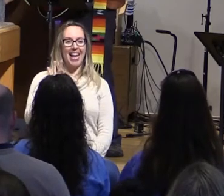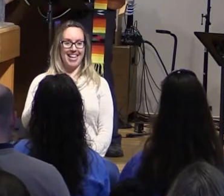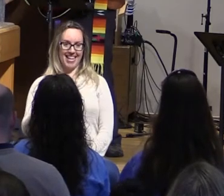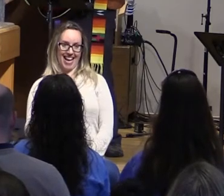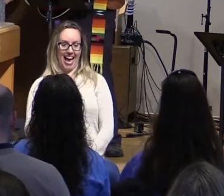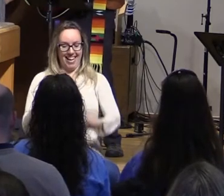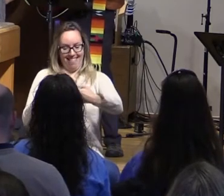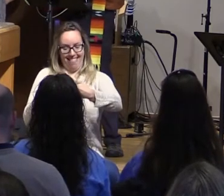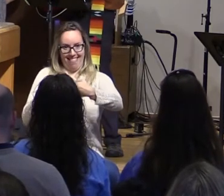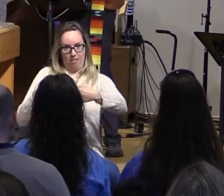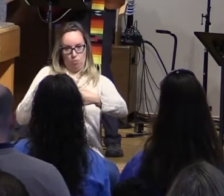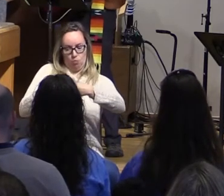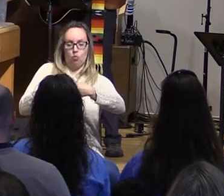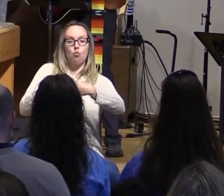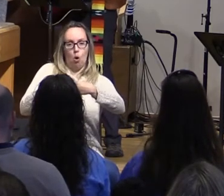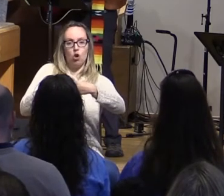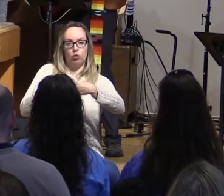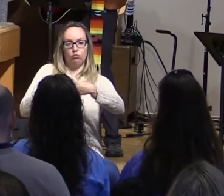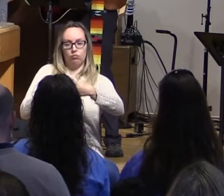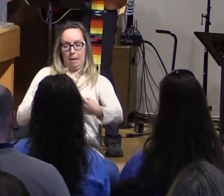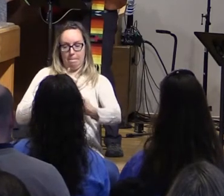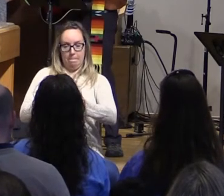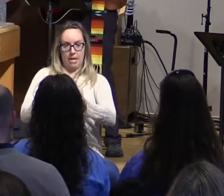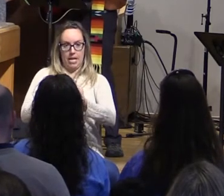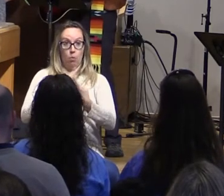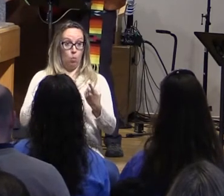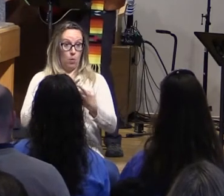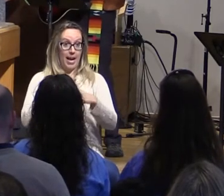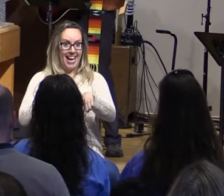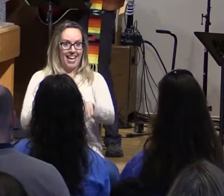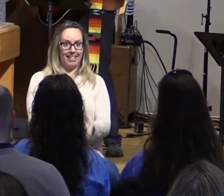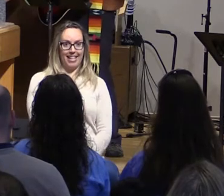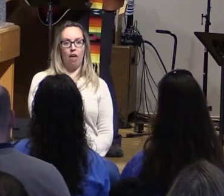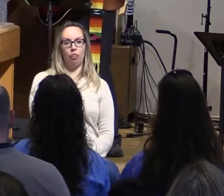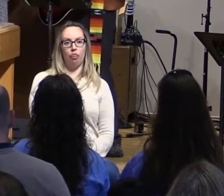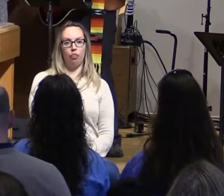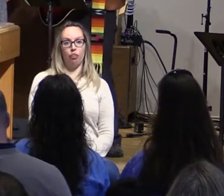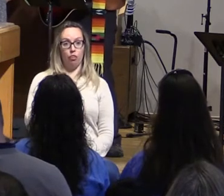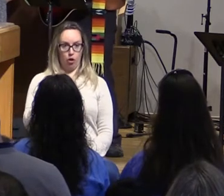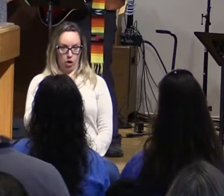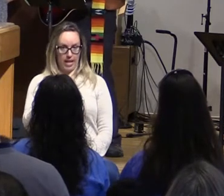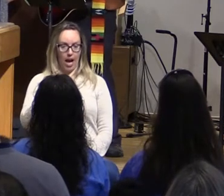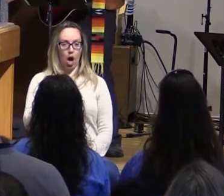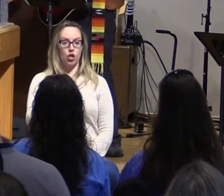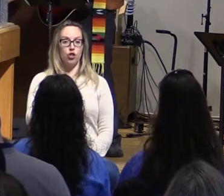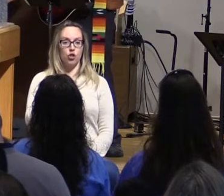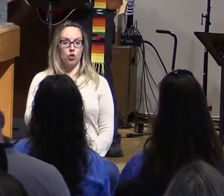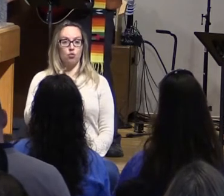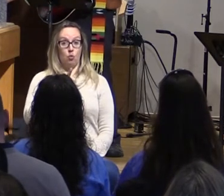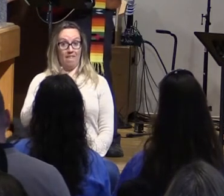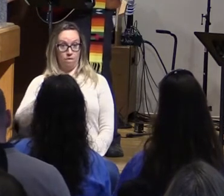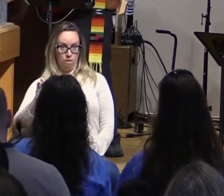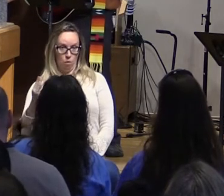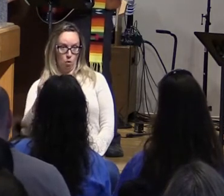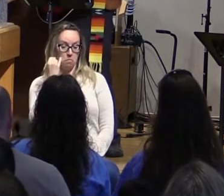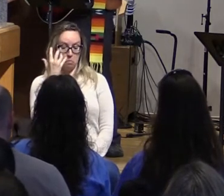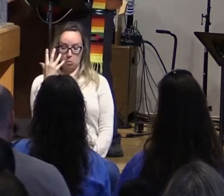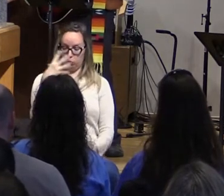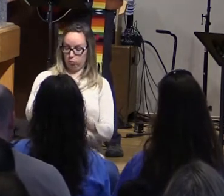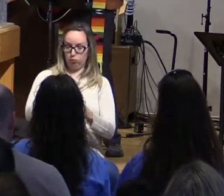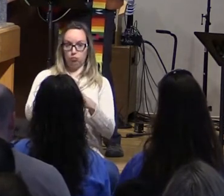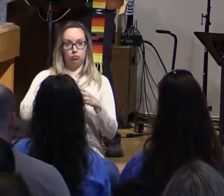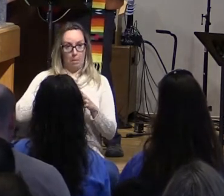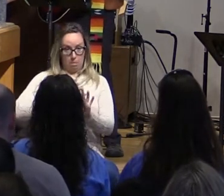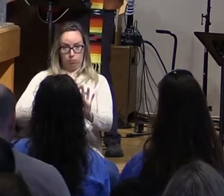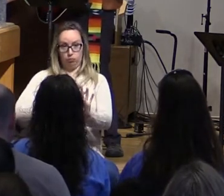on the corner of F and 9th, I should say, at 10:30 on June 24th. So if you want to be with us,